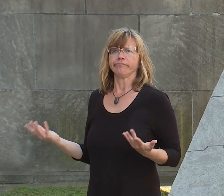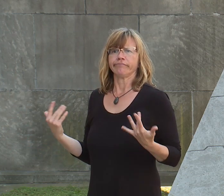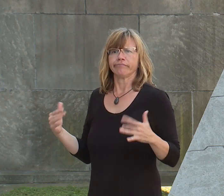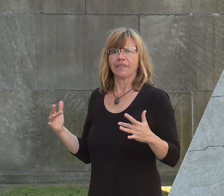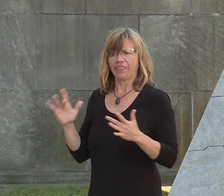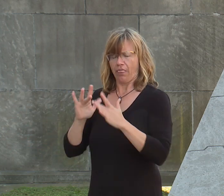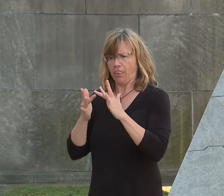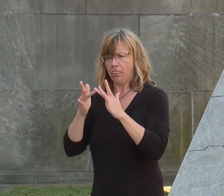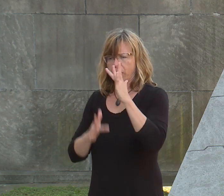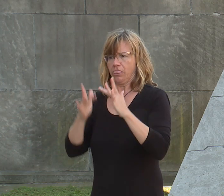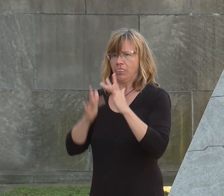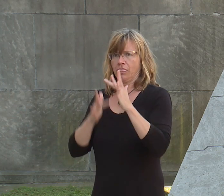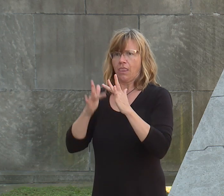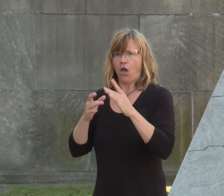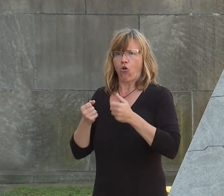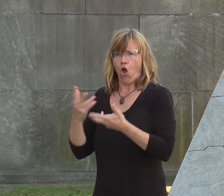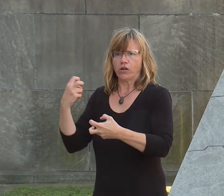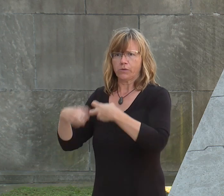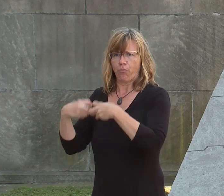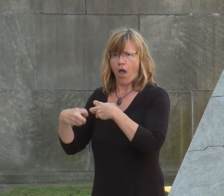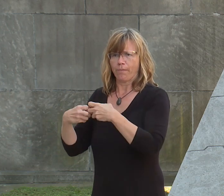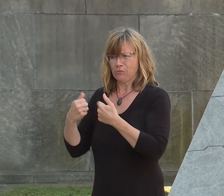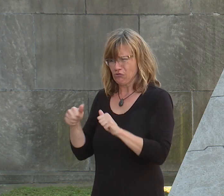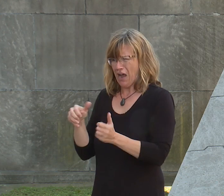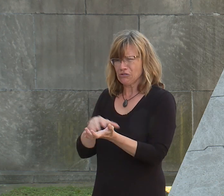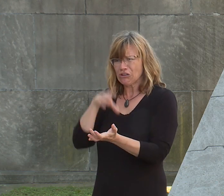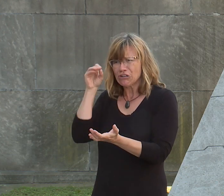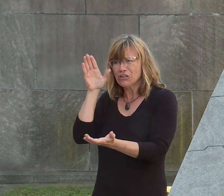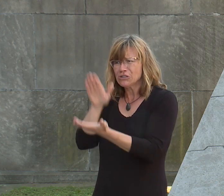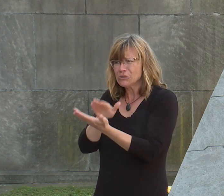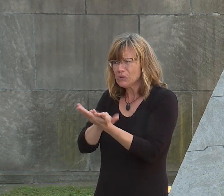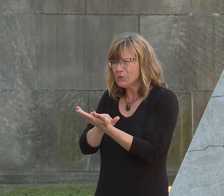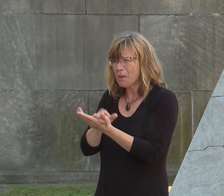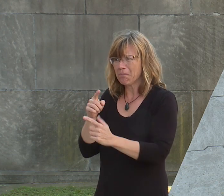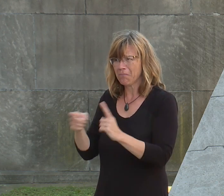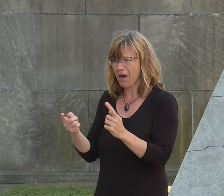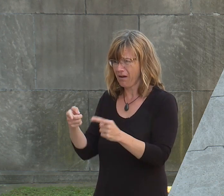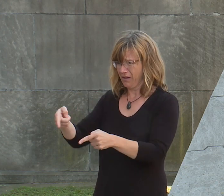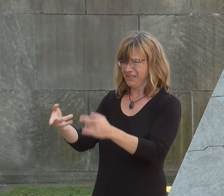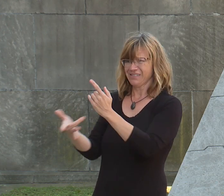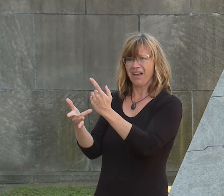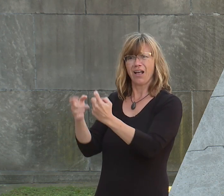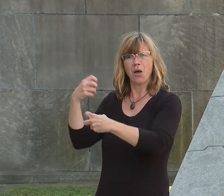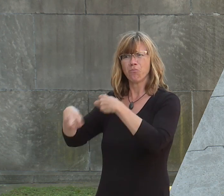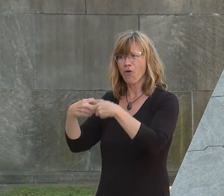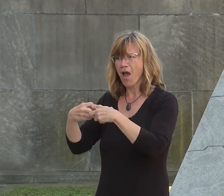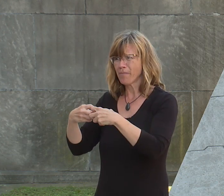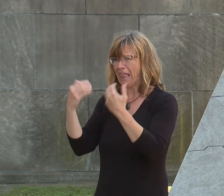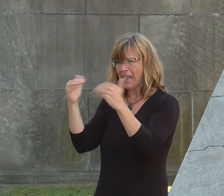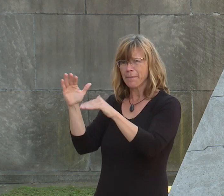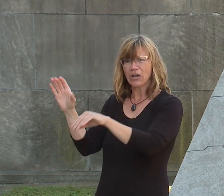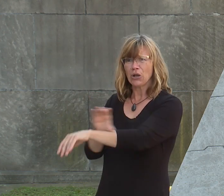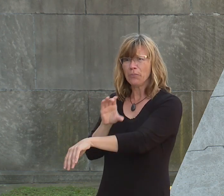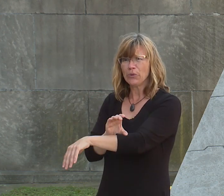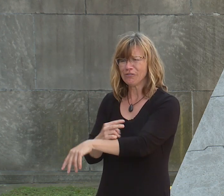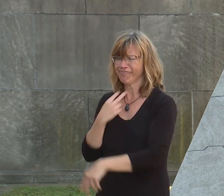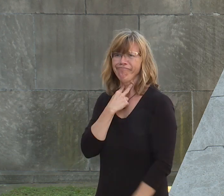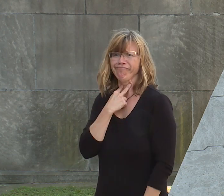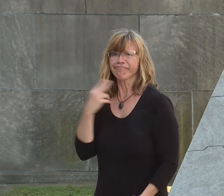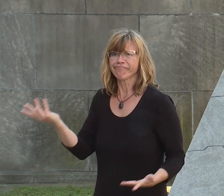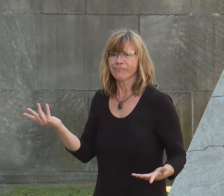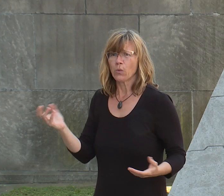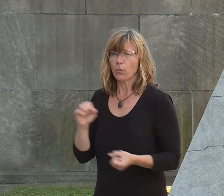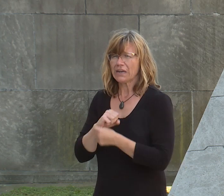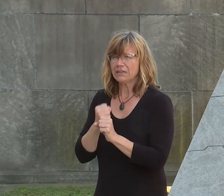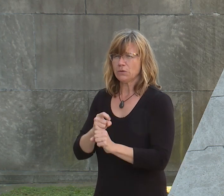not because you didn't try to go to school every day, but because you simply couldn't. We have to understand that, and when you guys are running these stories, I want you to understand